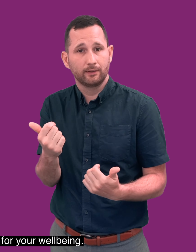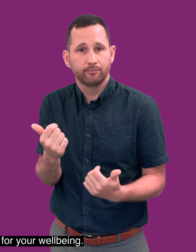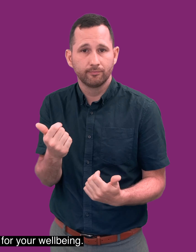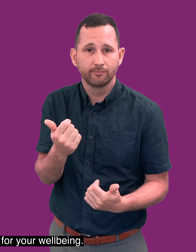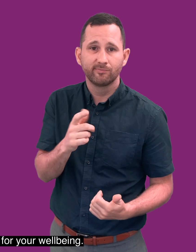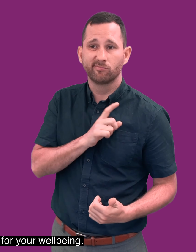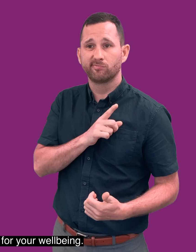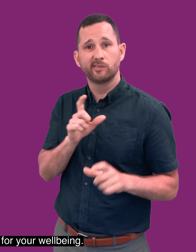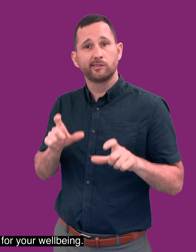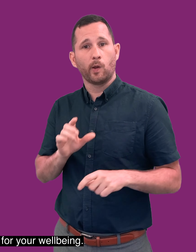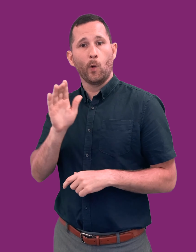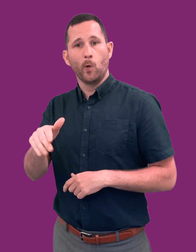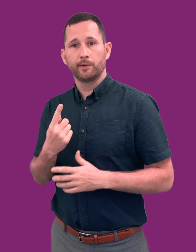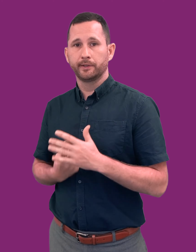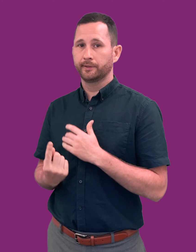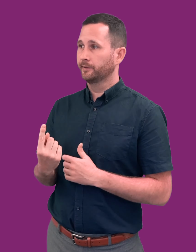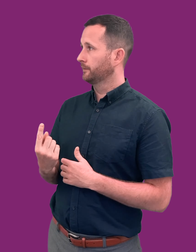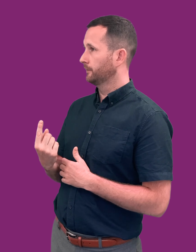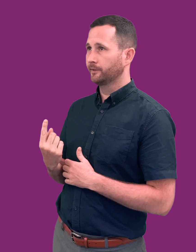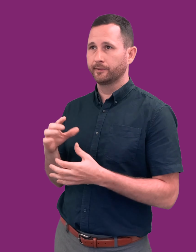important for your well-being.